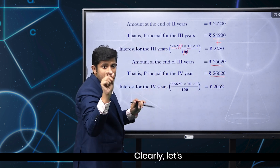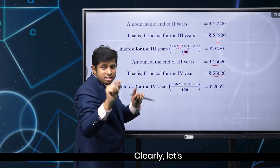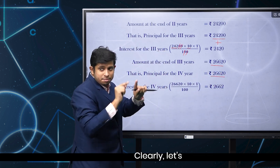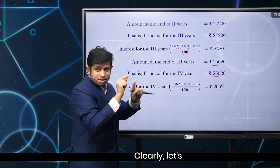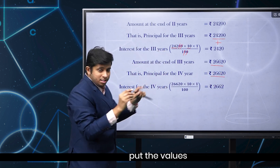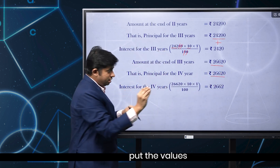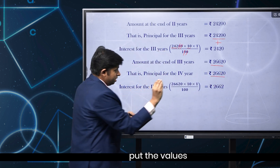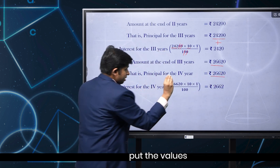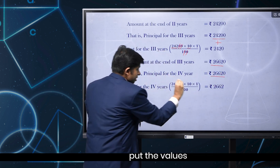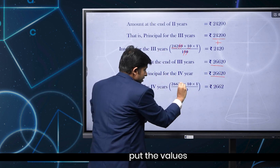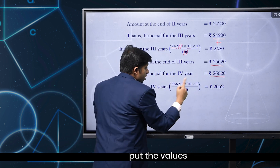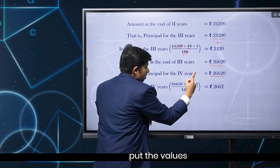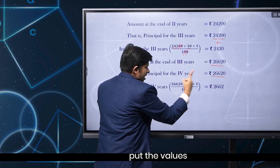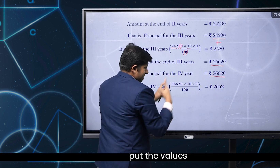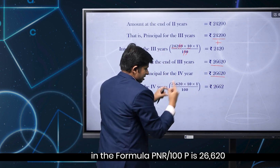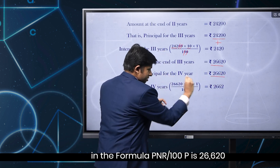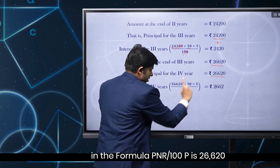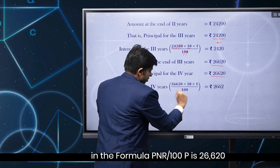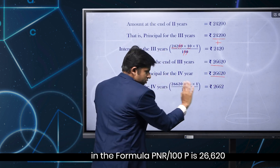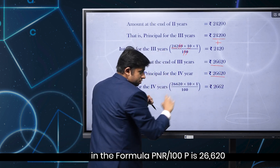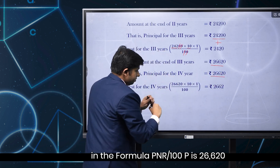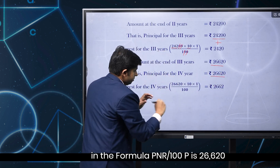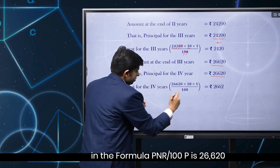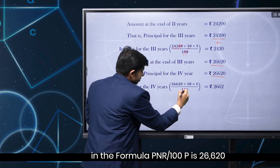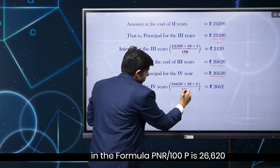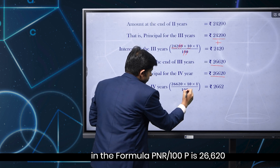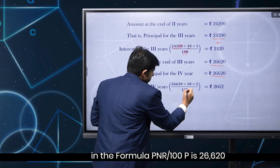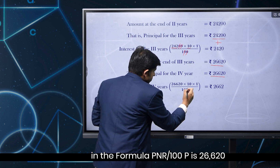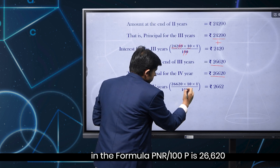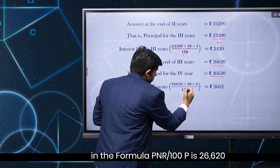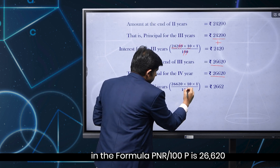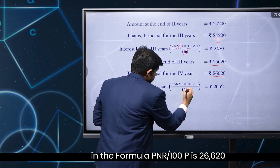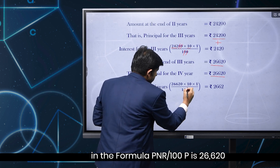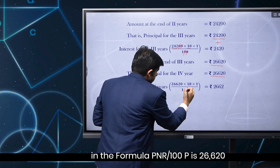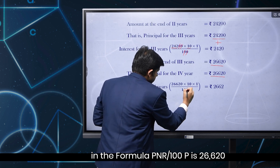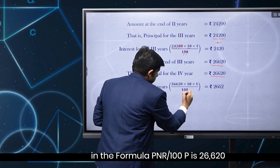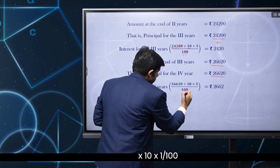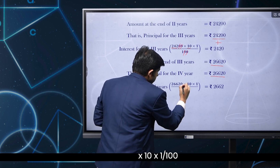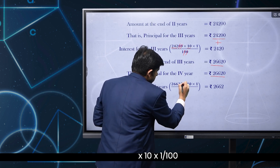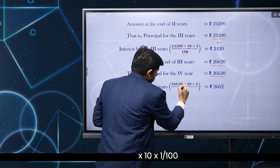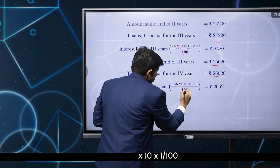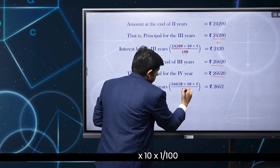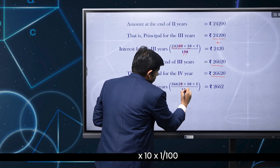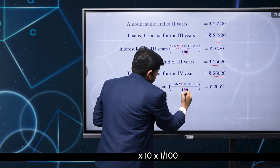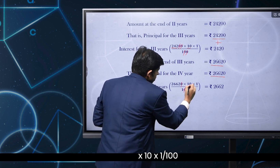Clearly, let's put the values in the formula PNR by 100. P is 26,620 into 10 into 1 by